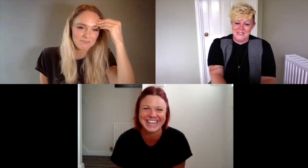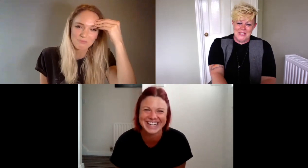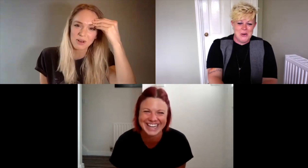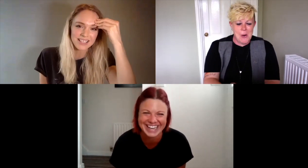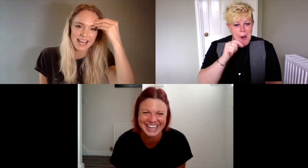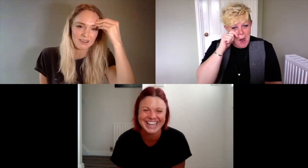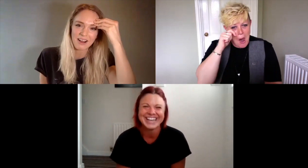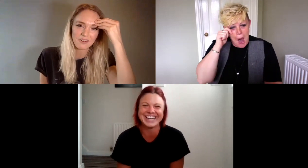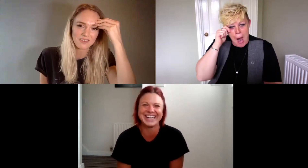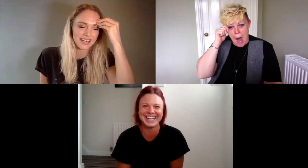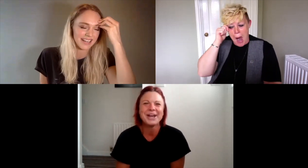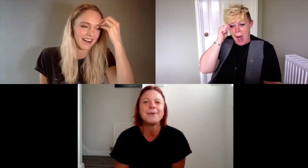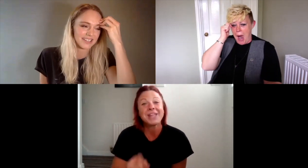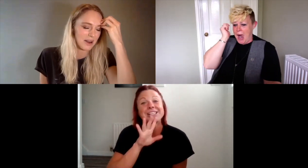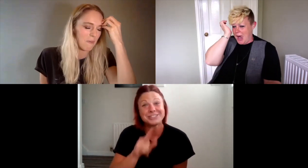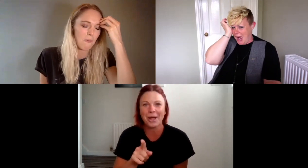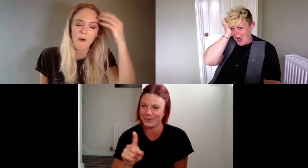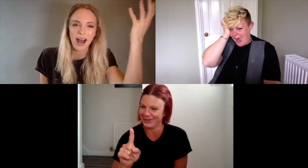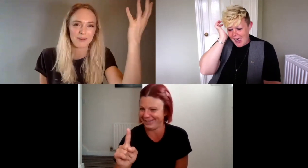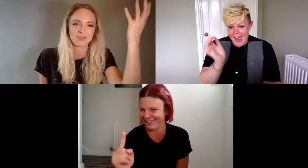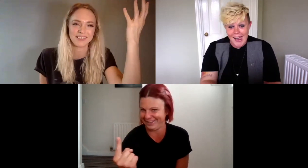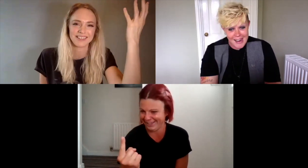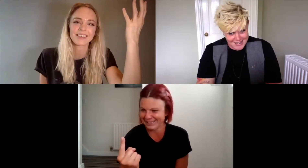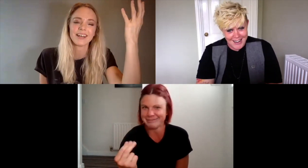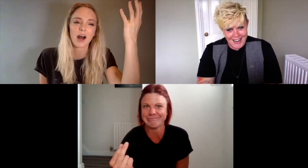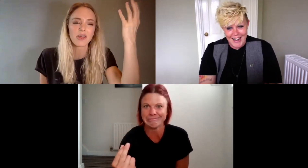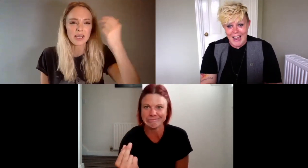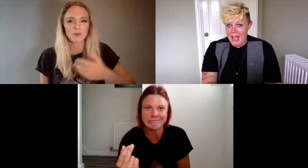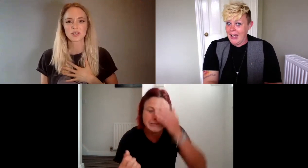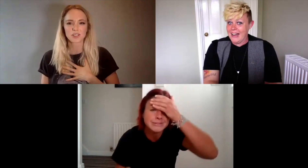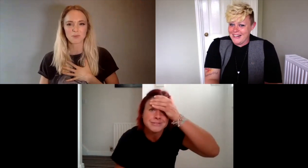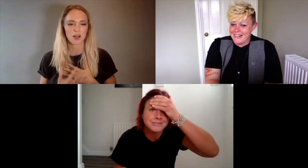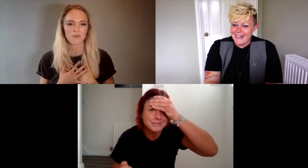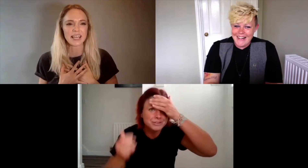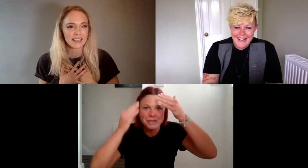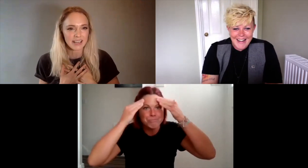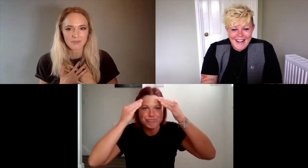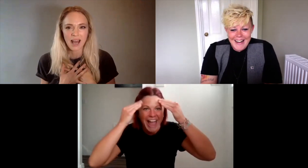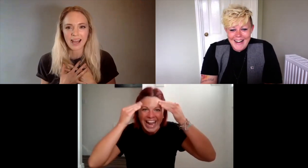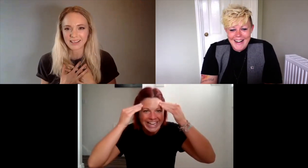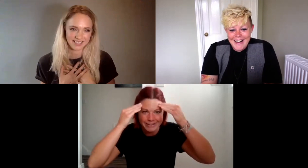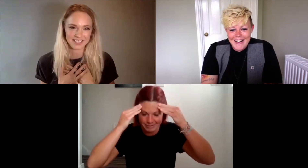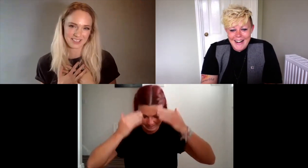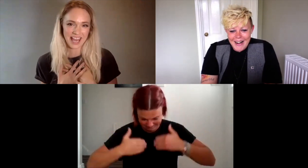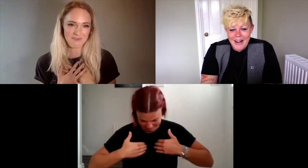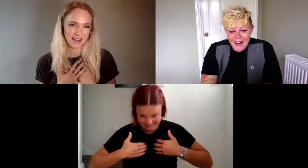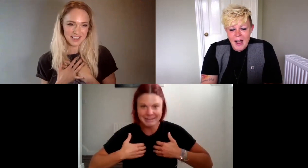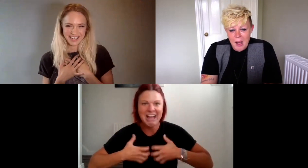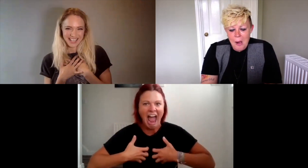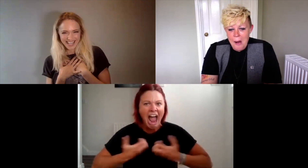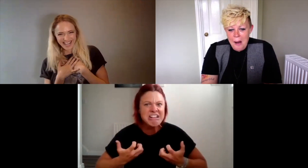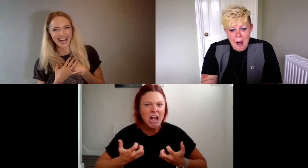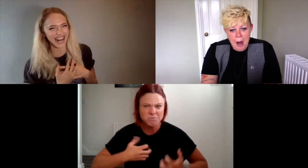I burst out laughing. I don't know what happened. I think it was some kind of inner anger that just came